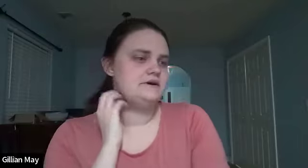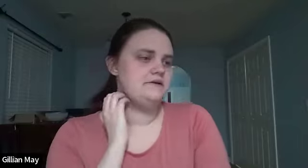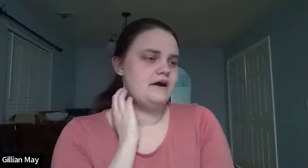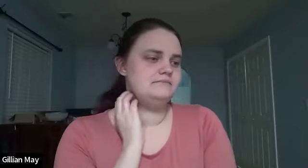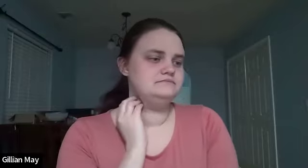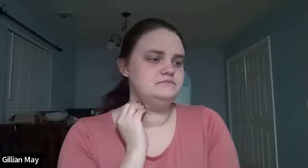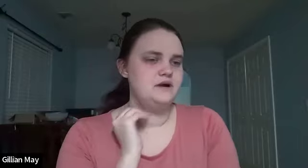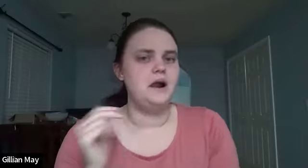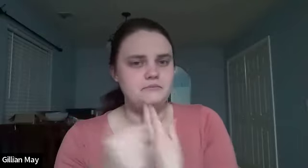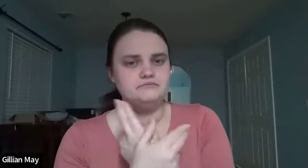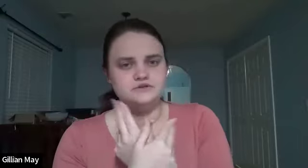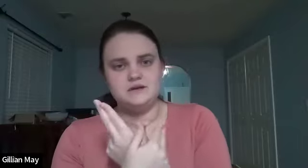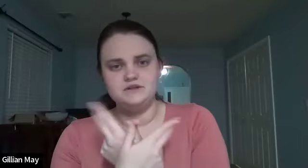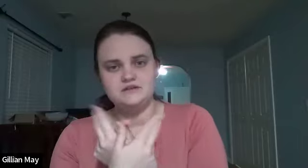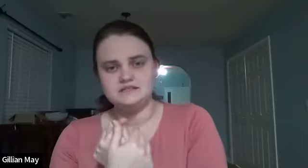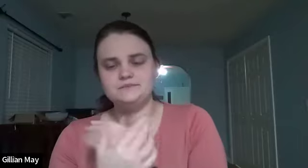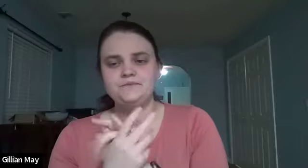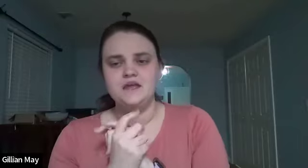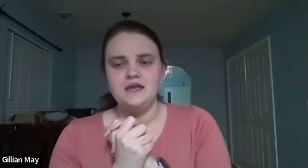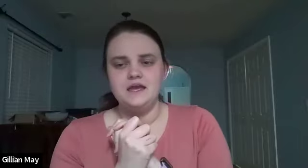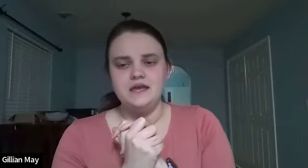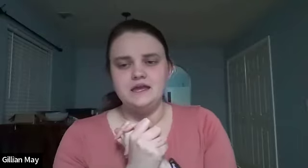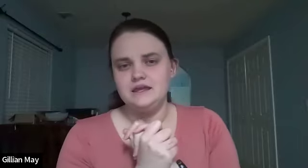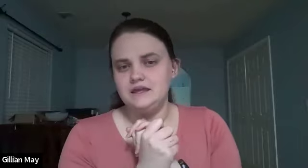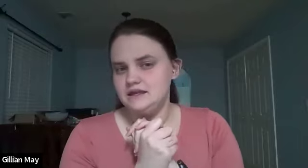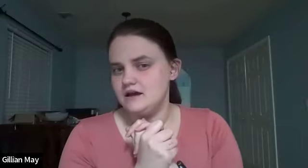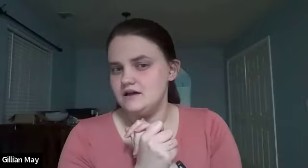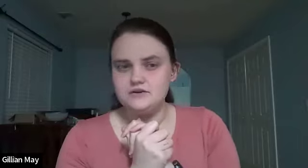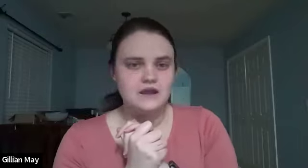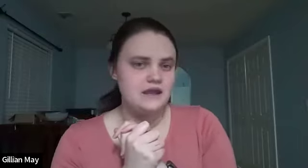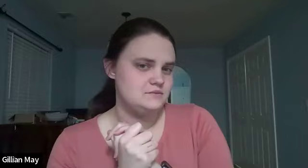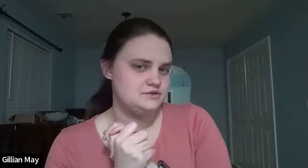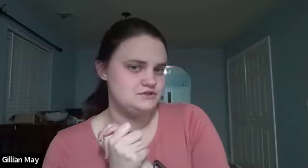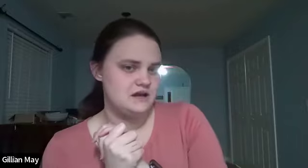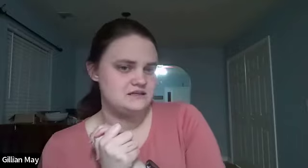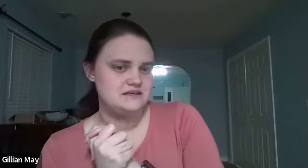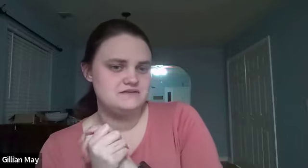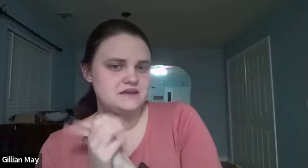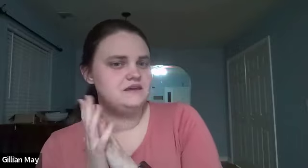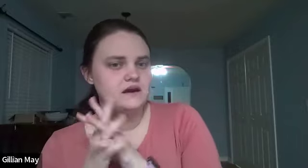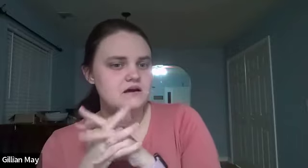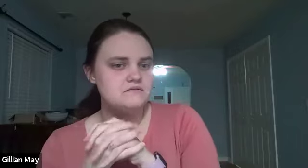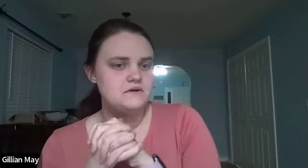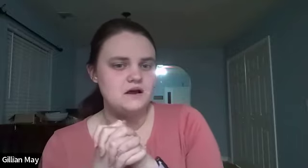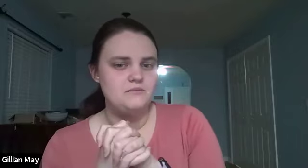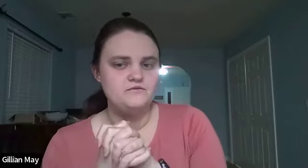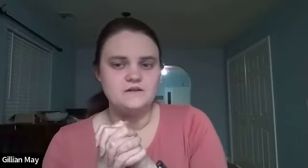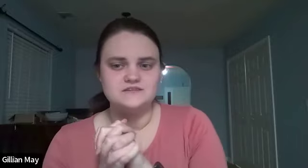about. But most of the time I do this. Any other animals you guys can think of, for the last